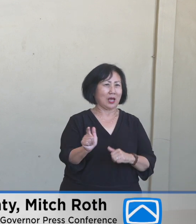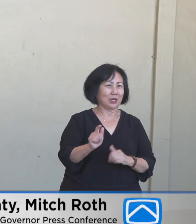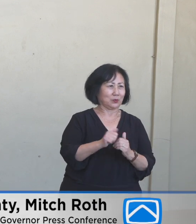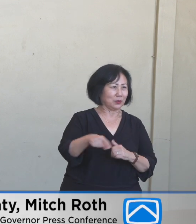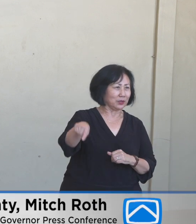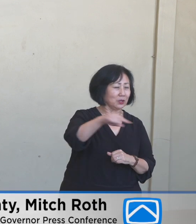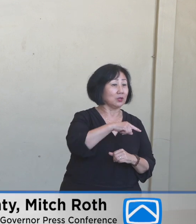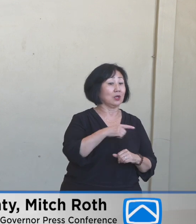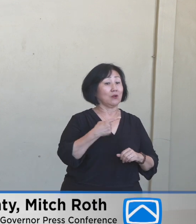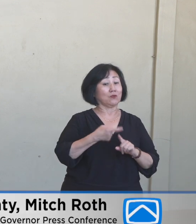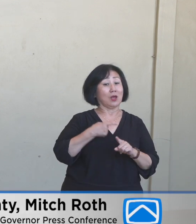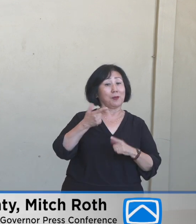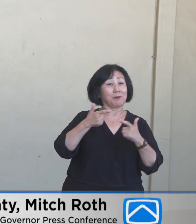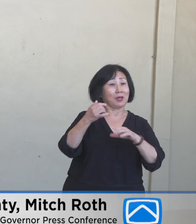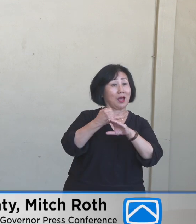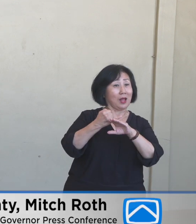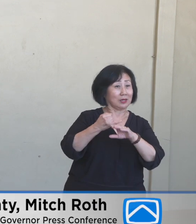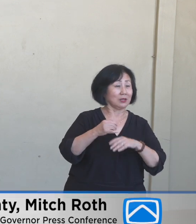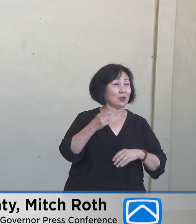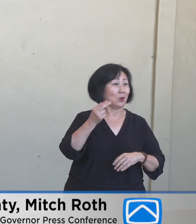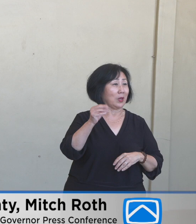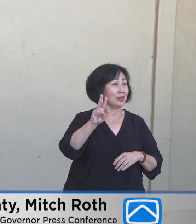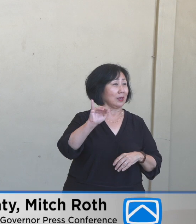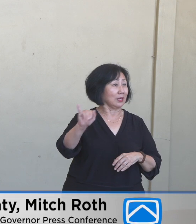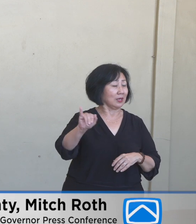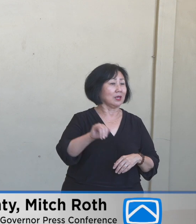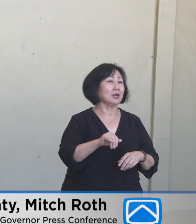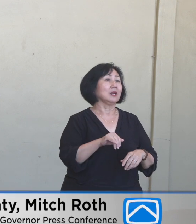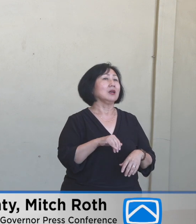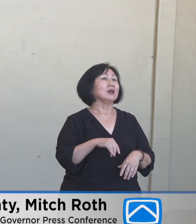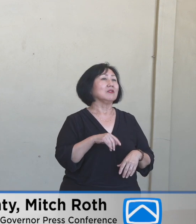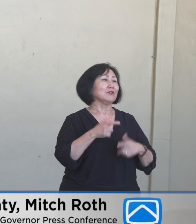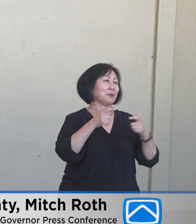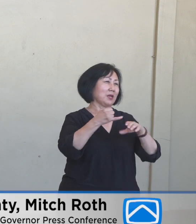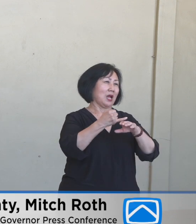we from Hawaiʻi Island, the people of Hawaiʻi Island,